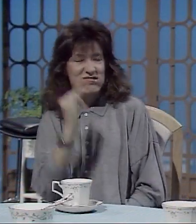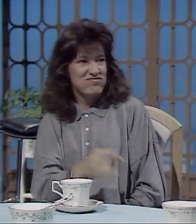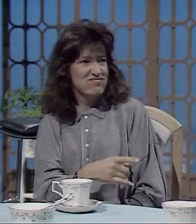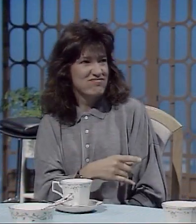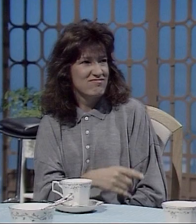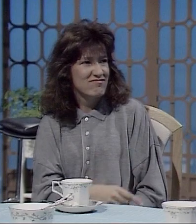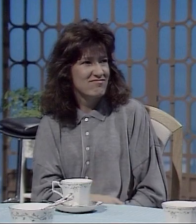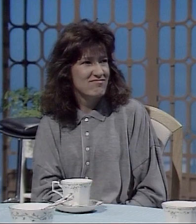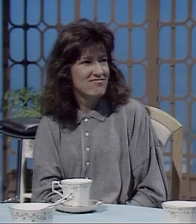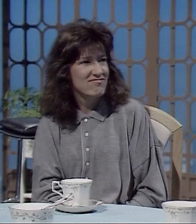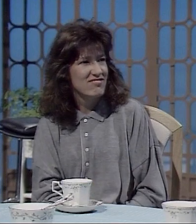That's awful.